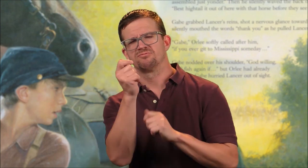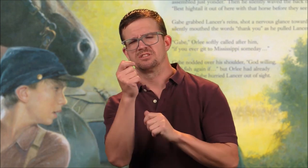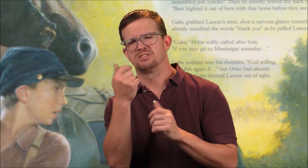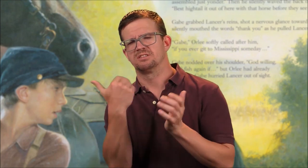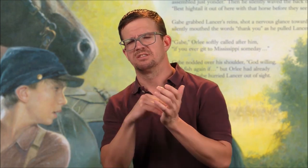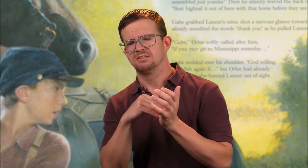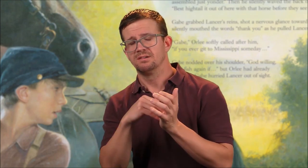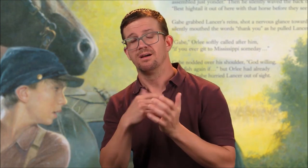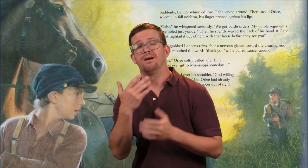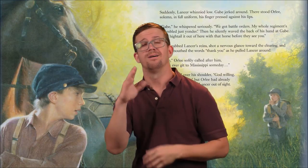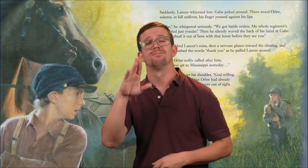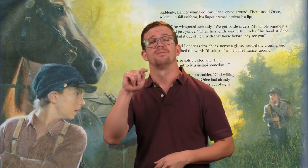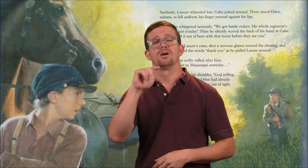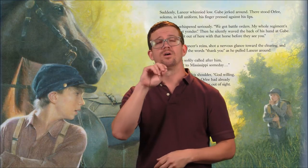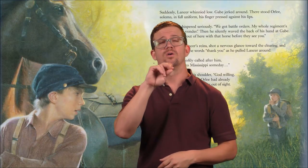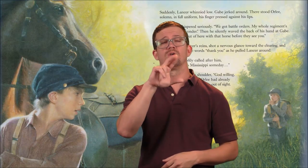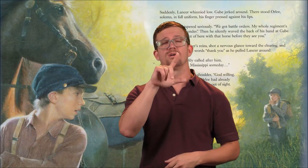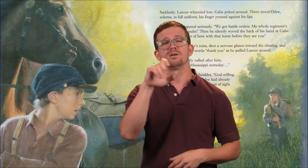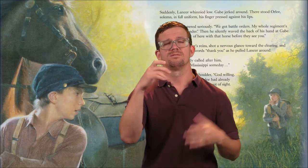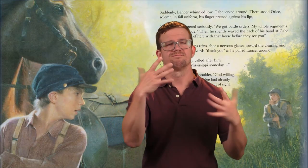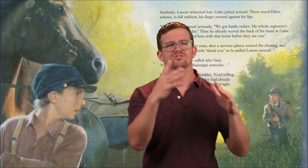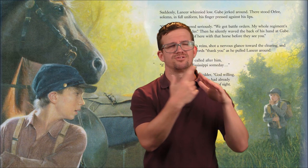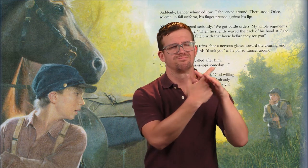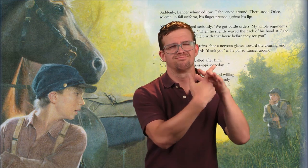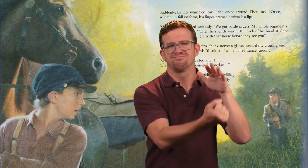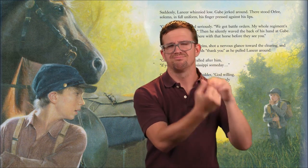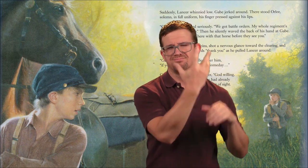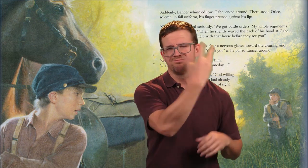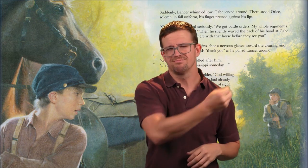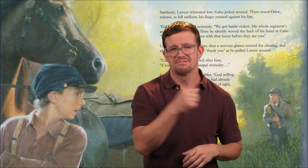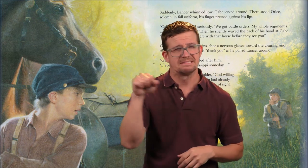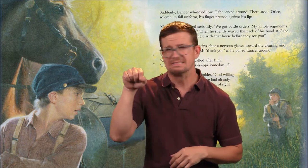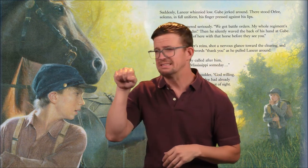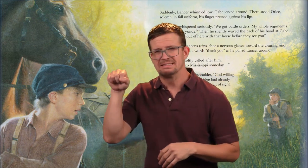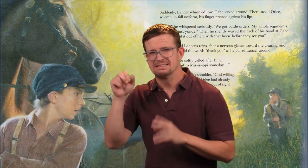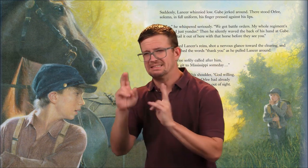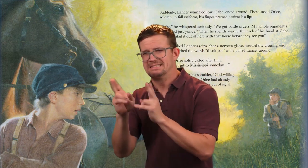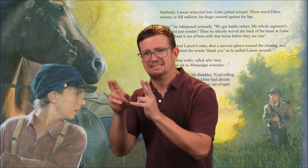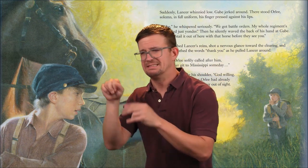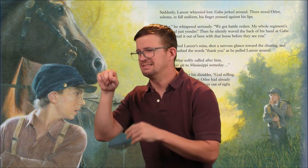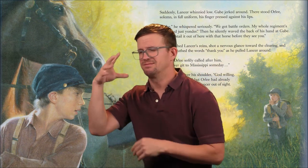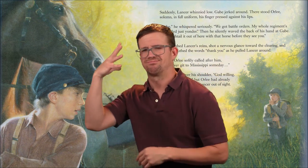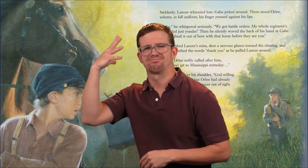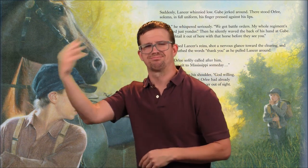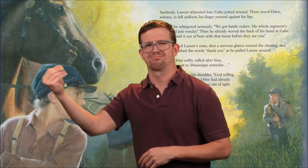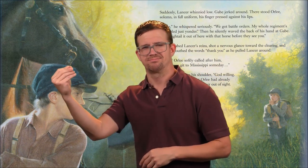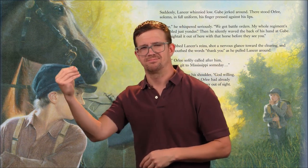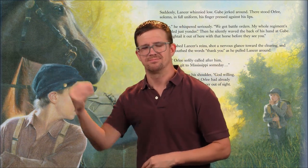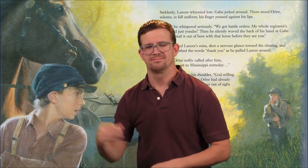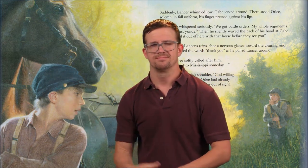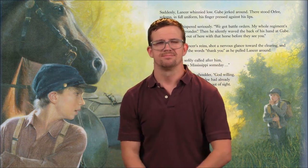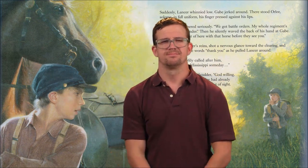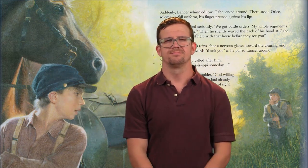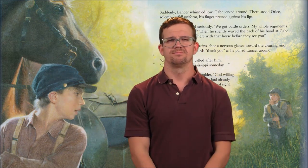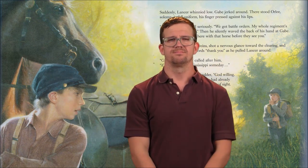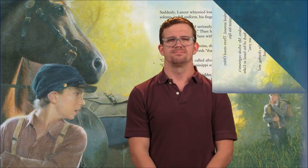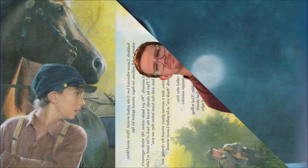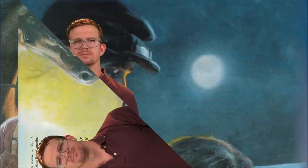Mississippi someday. Gabe nodded over his shoulder. God willing, we'll fish again if... But Orly had